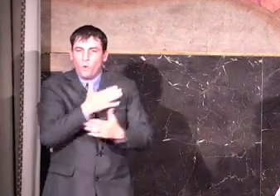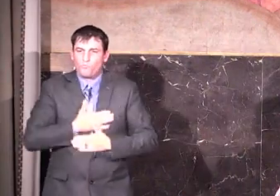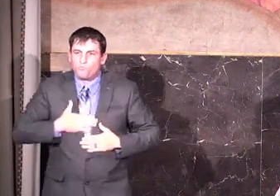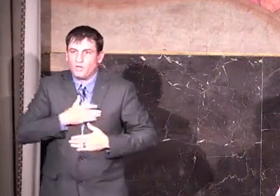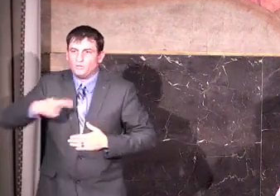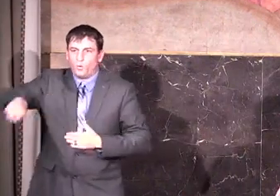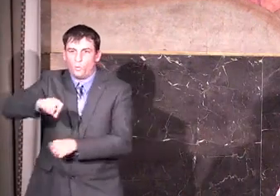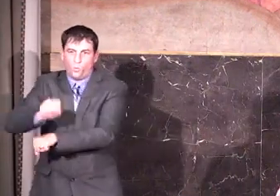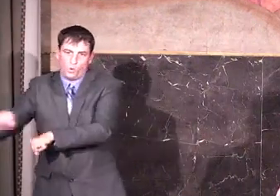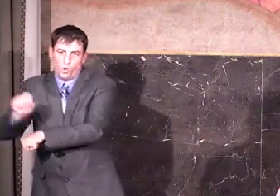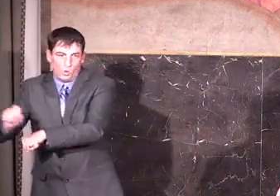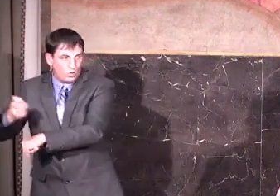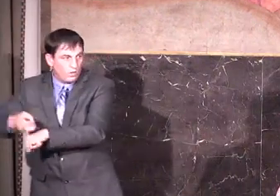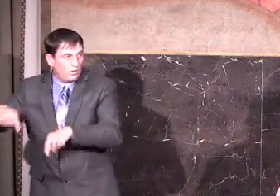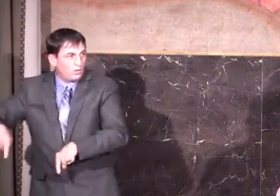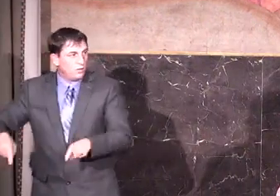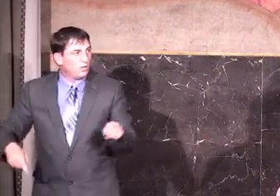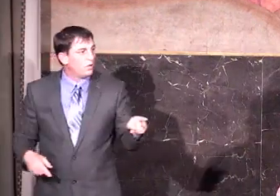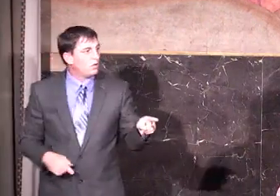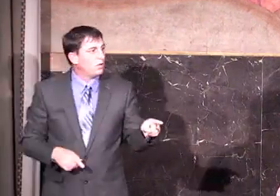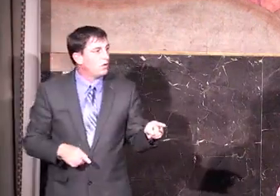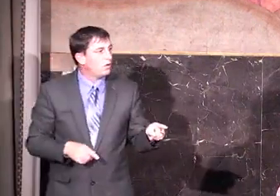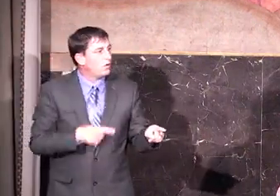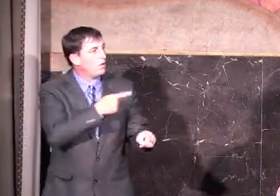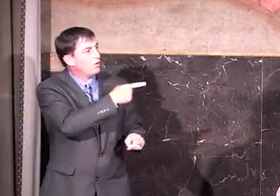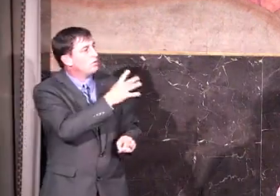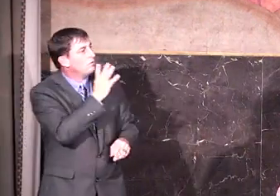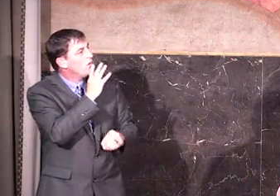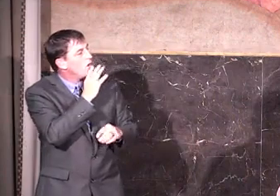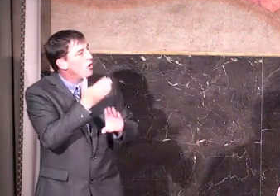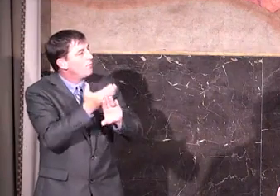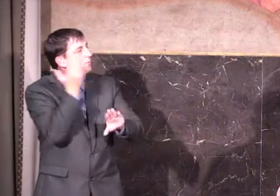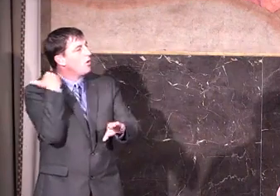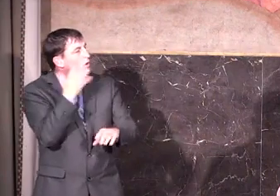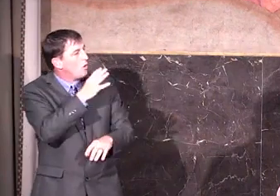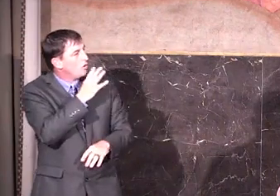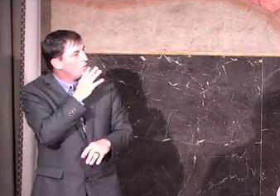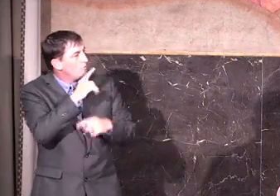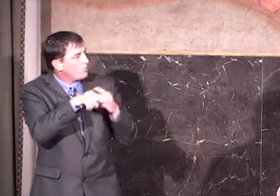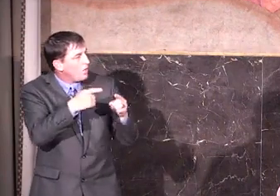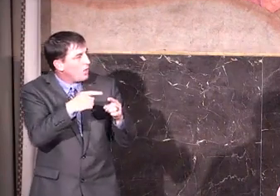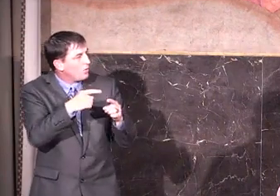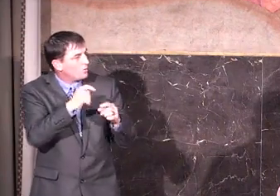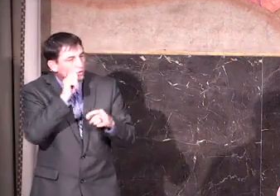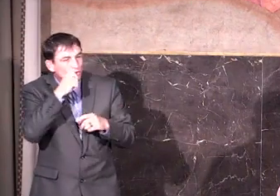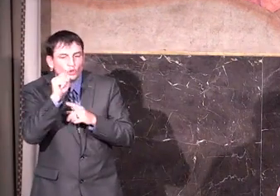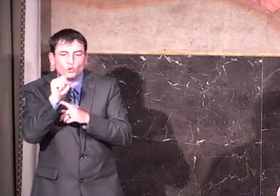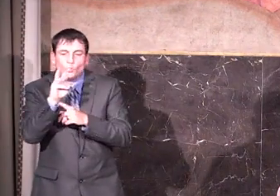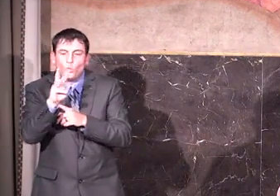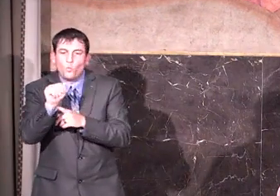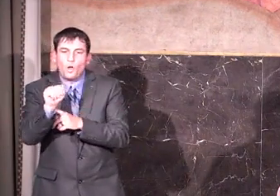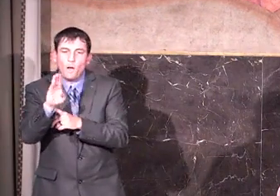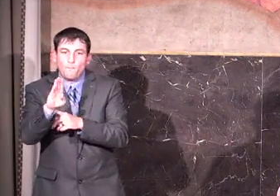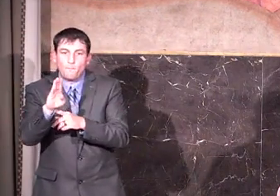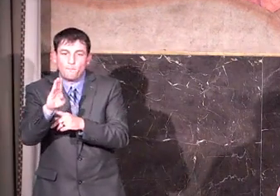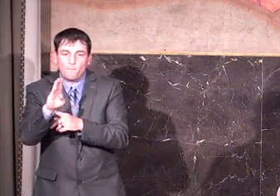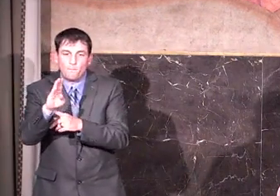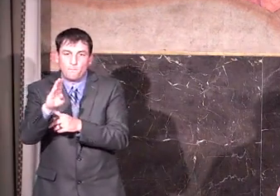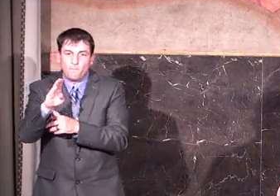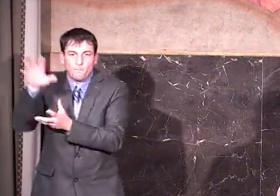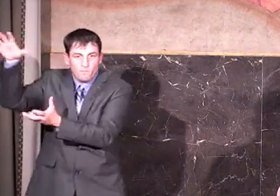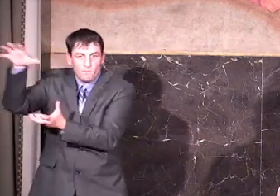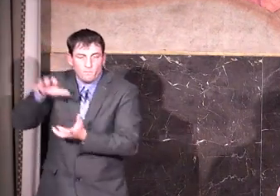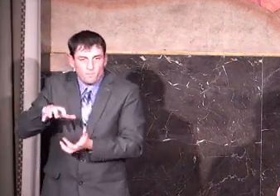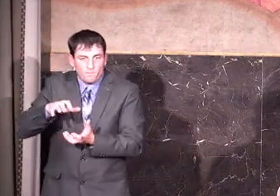Yes, sir. As far as that allocation of slots you mentioned earlier today, numbers-wise, what's that looking like, and where do you think that's going